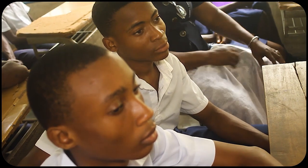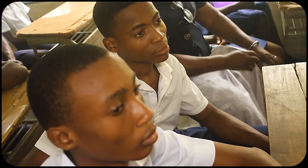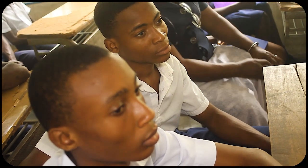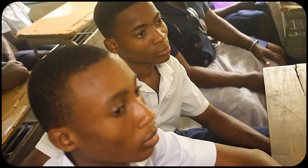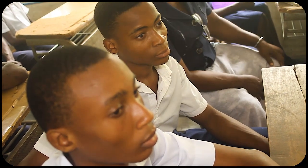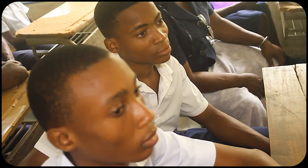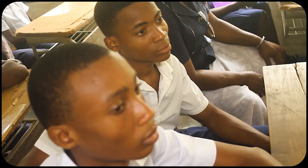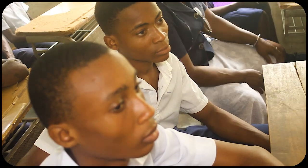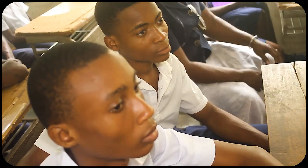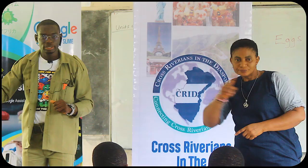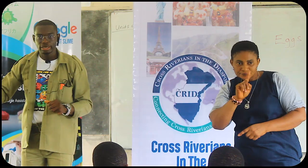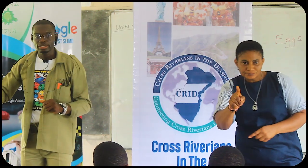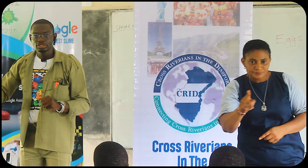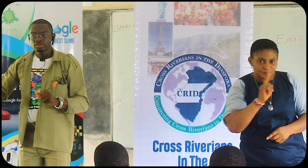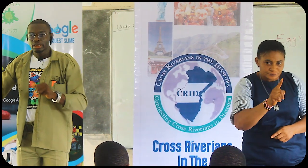Yeah.